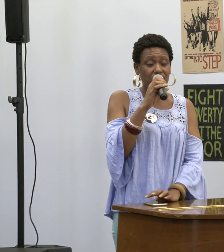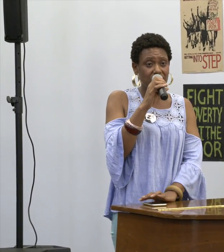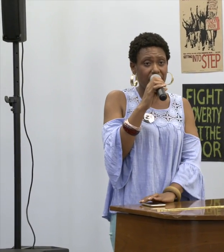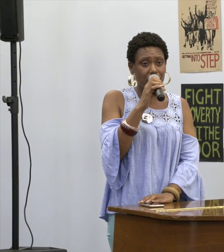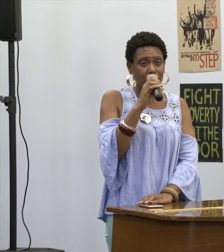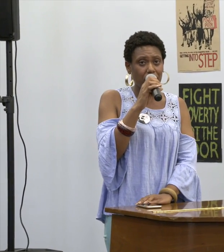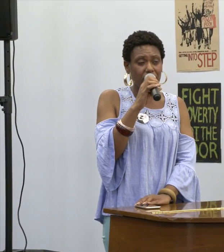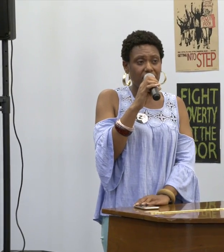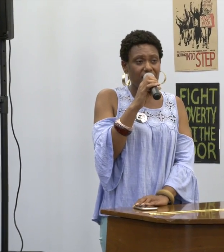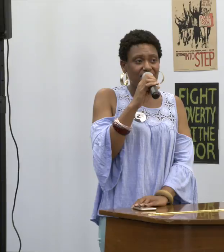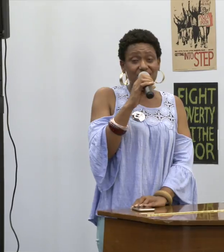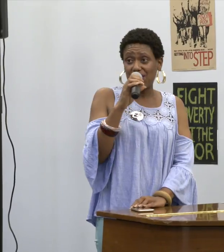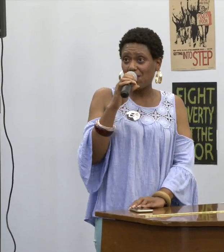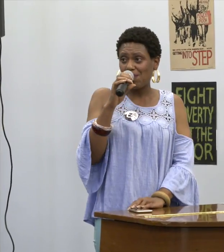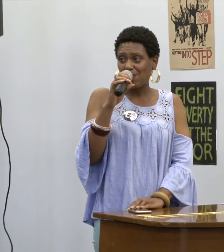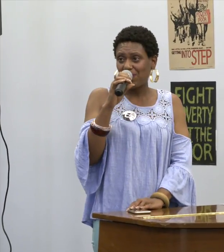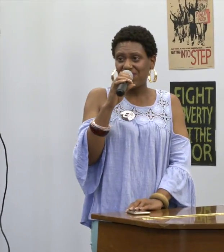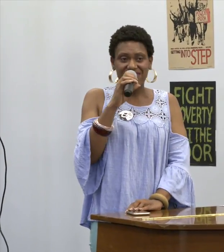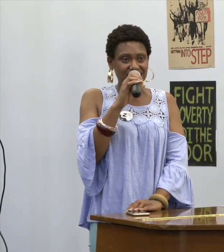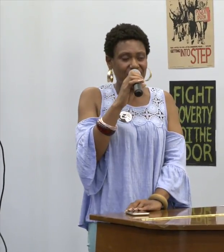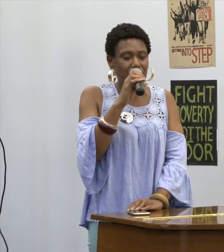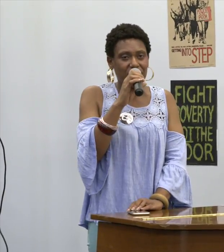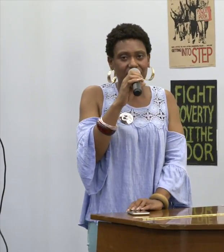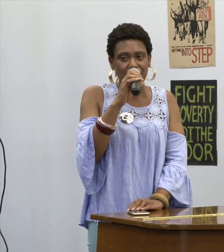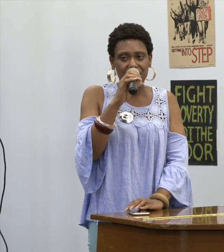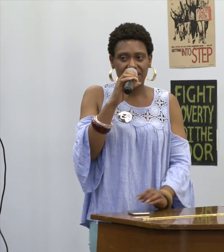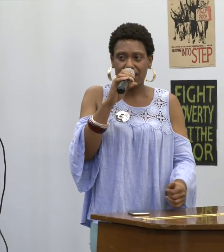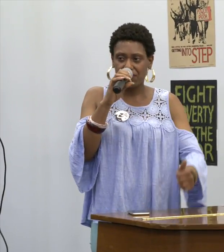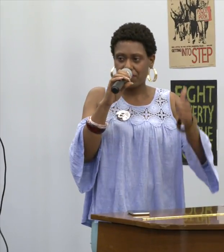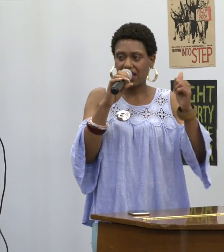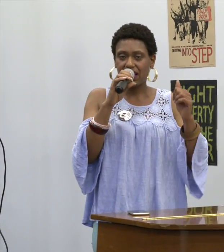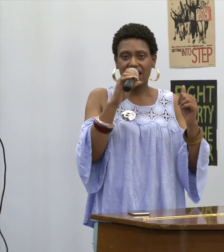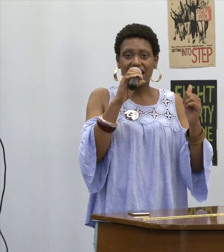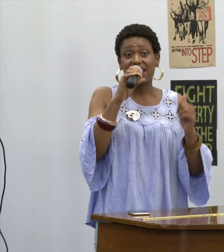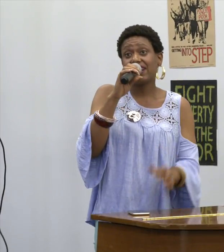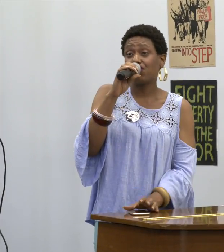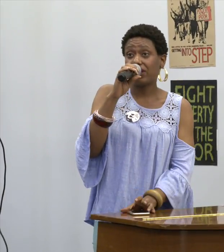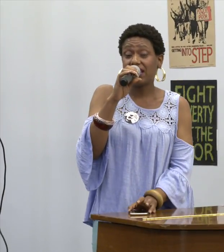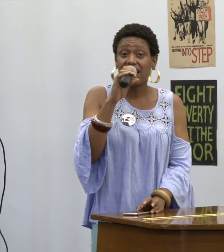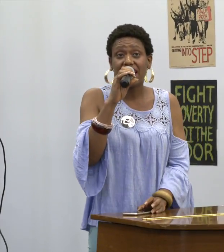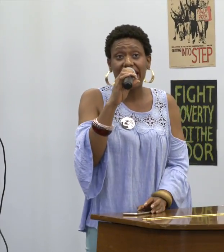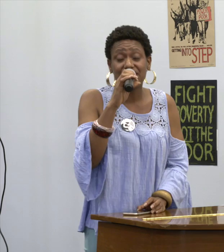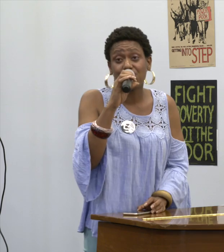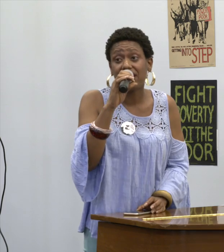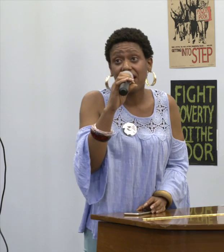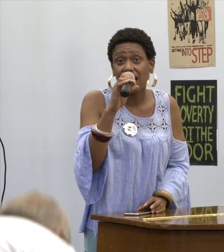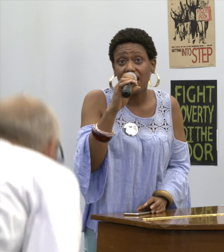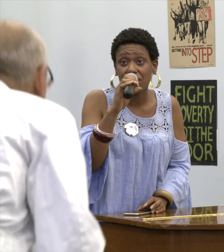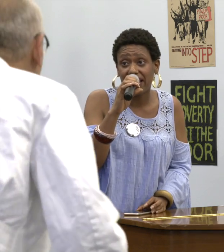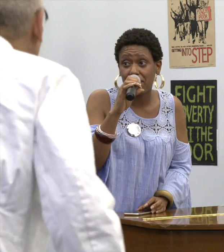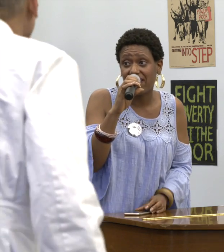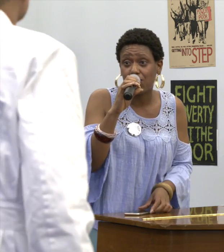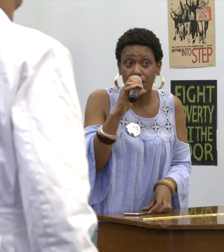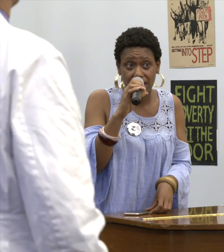about it all the time. So, this time I would like for you to stand with me. Like a tree. Like a